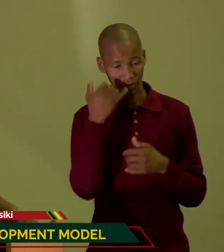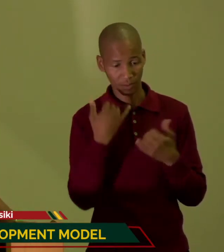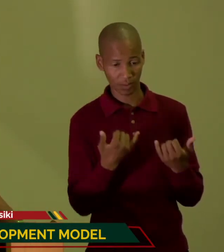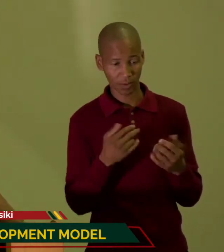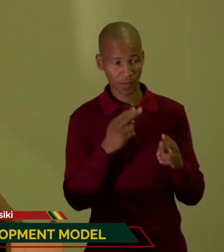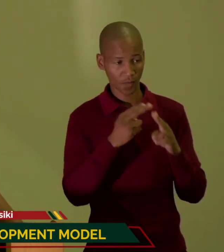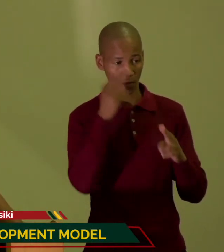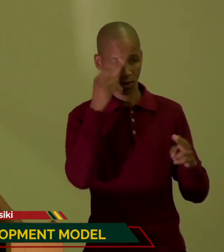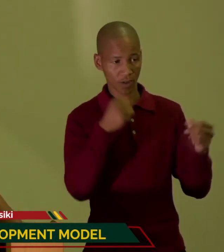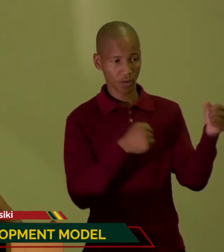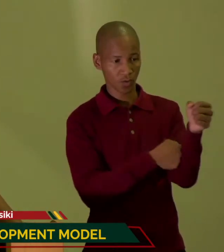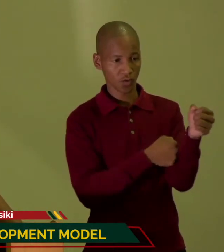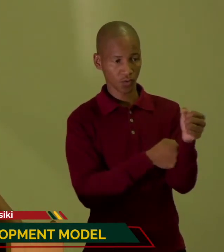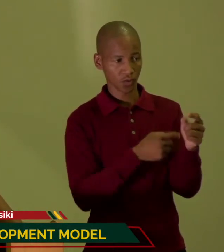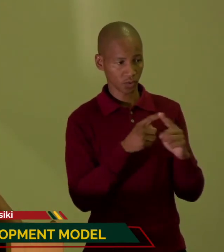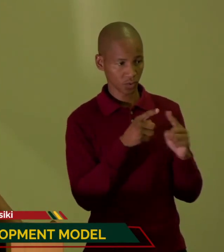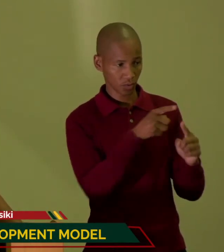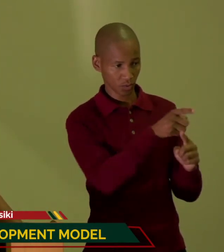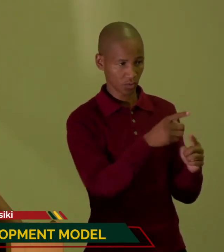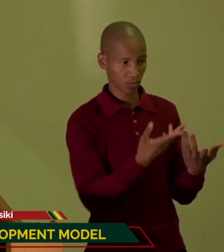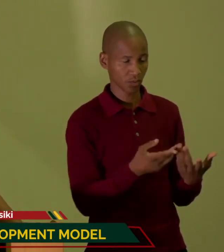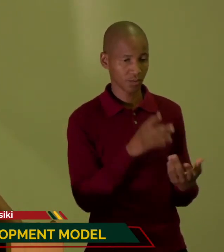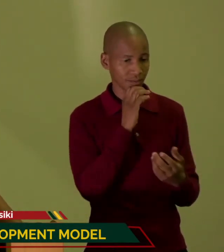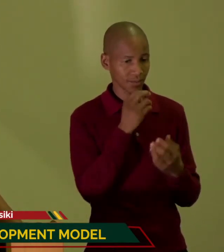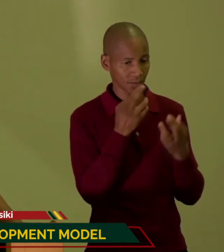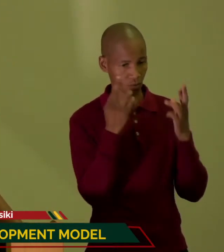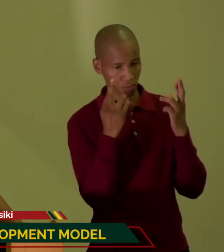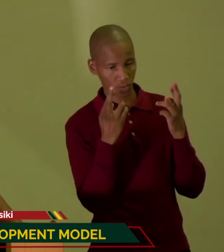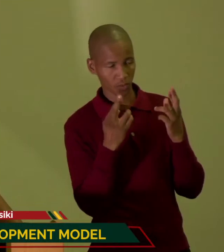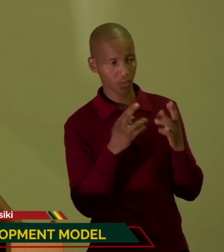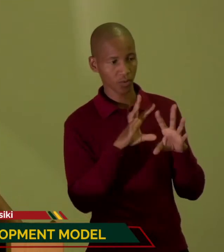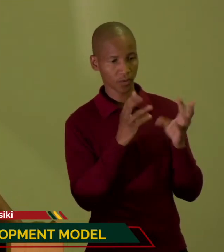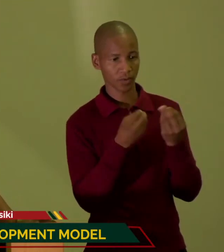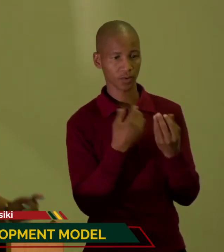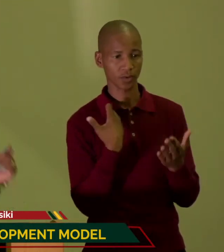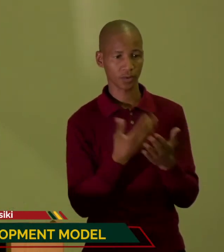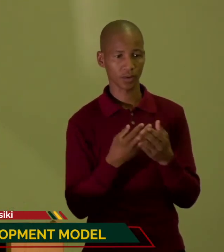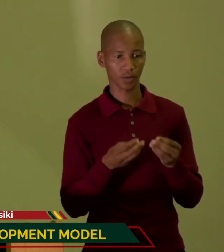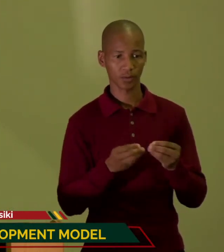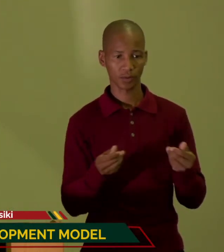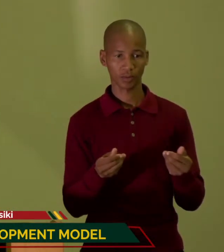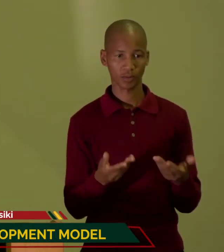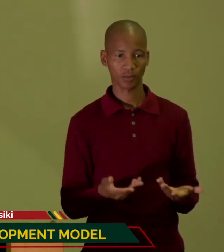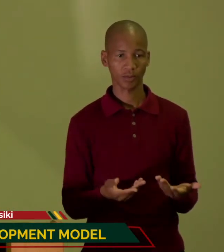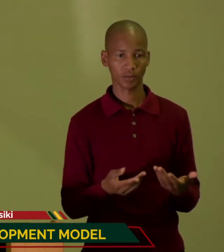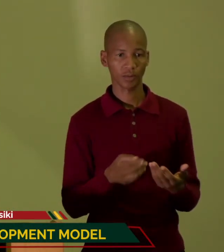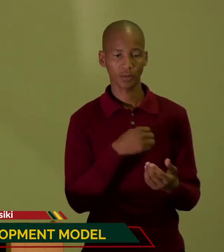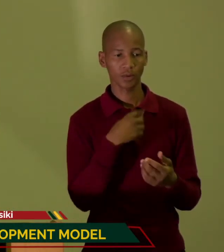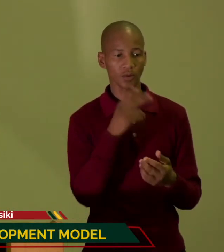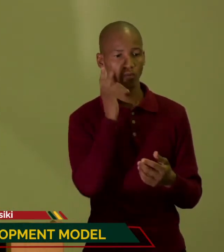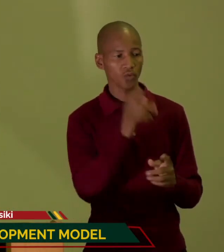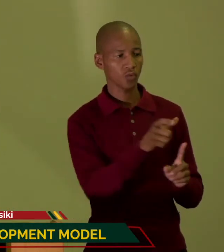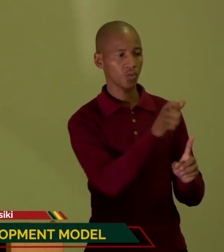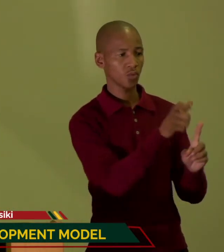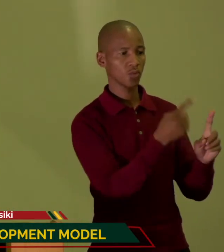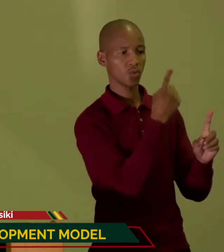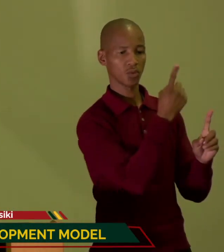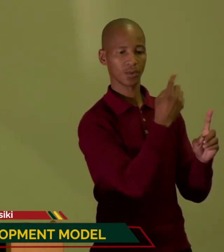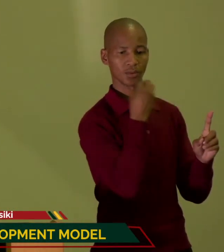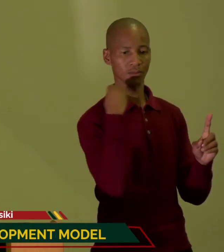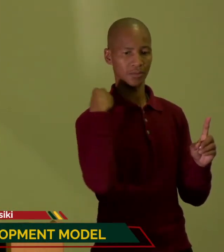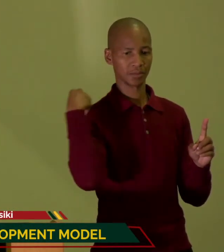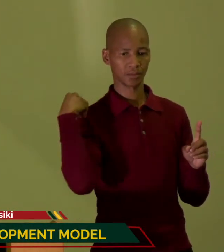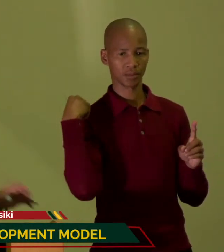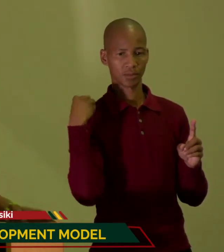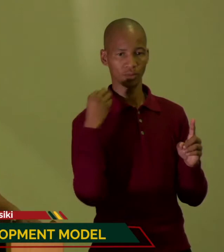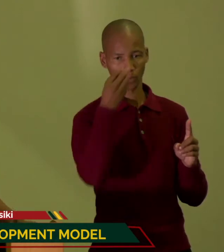today, the matter will be resolved. We didn't want a person called brigadier. We wanted a